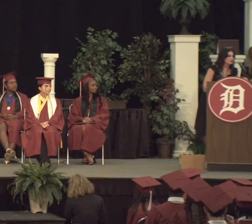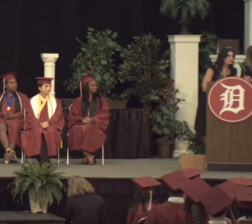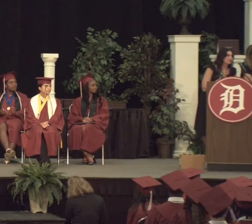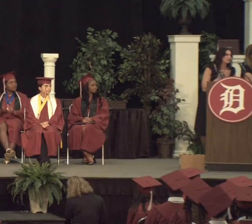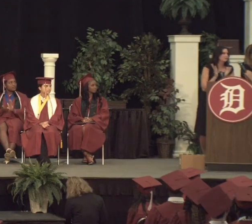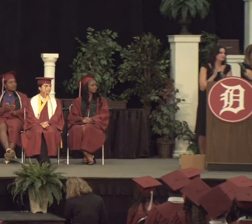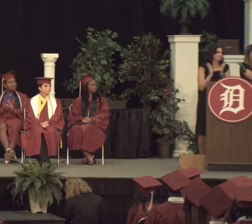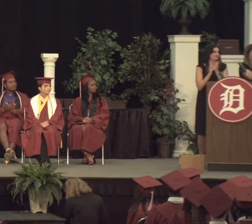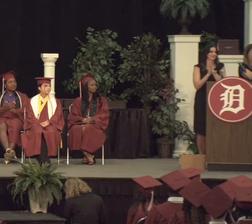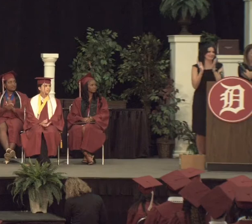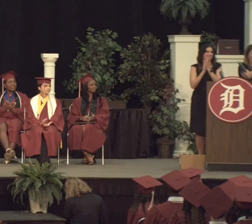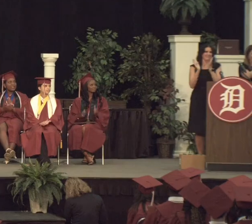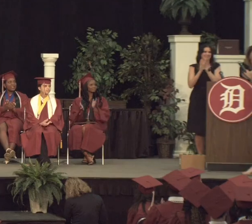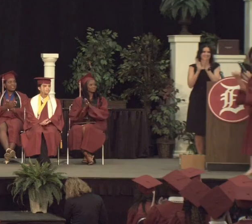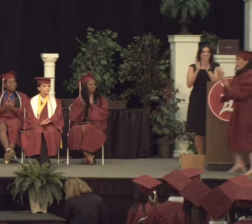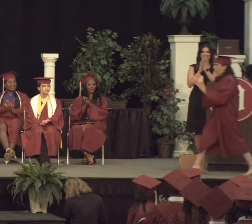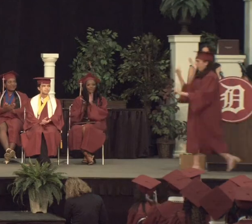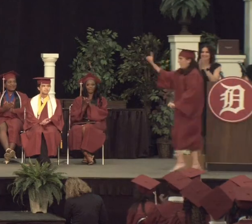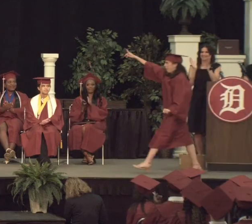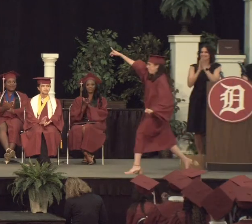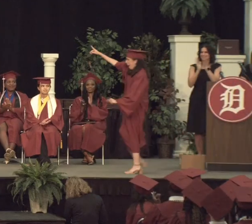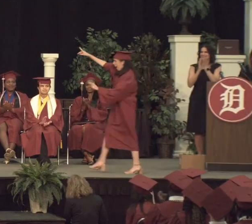Delana Gautreau.